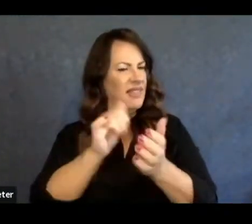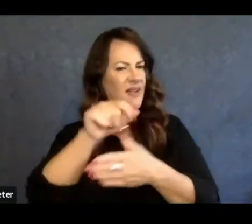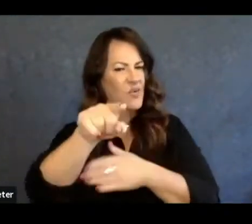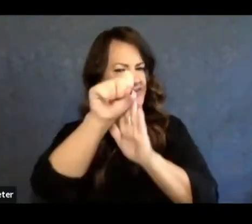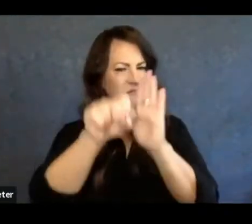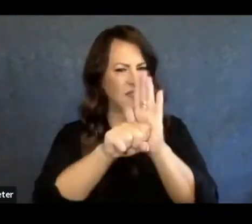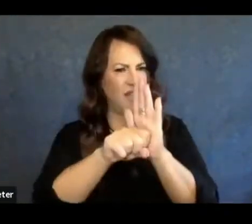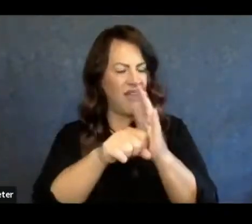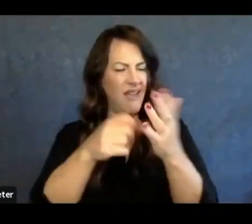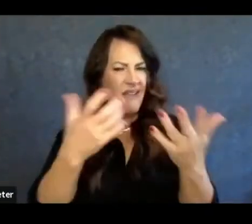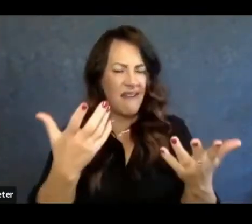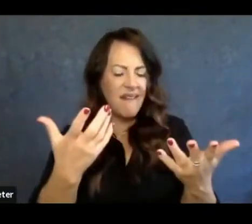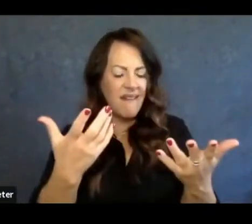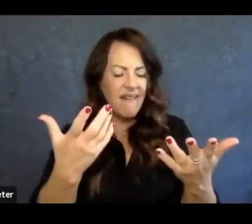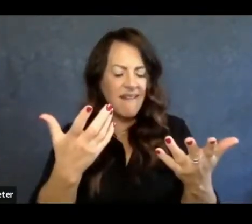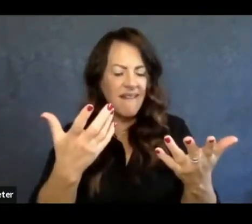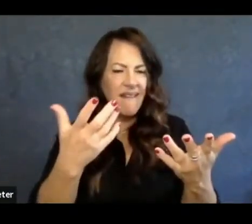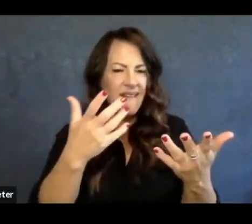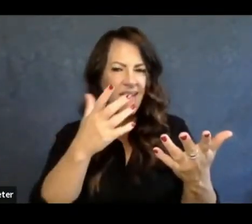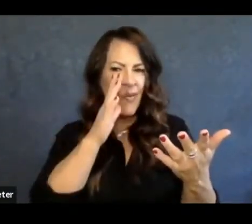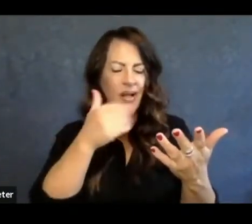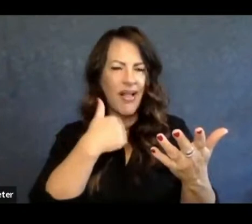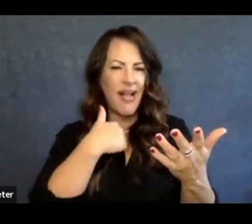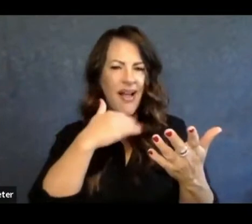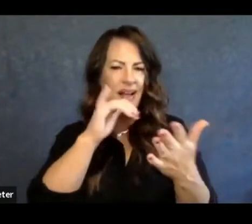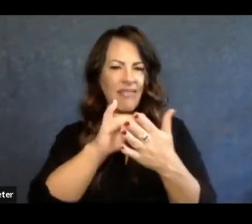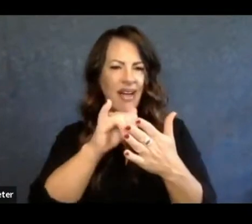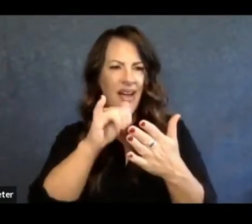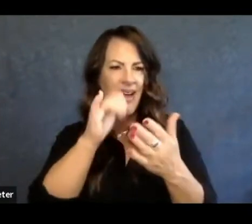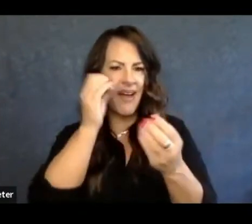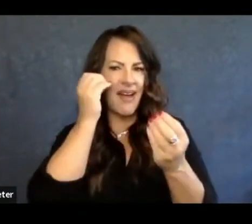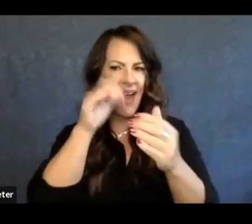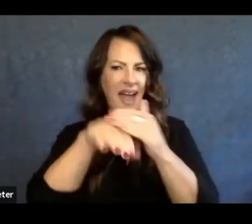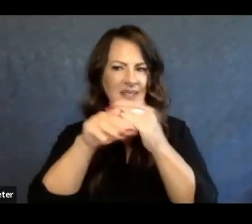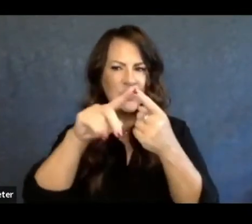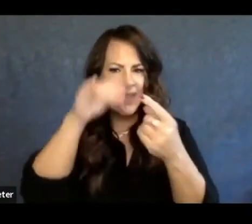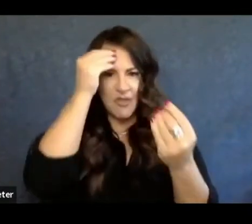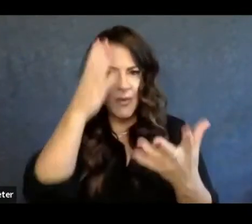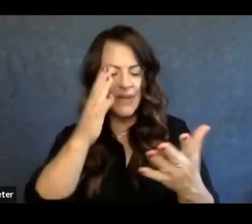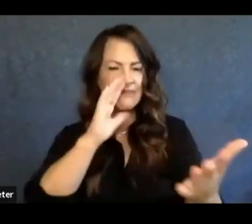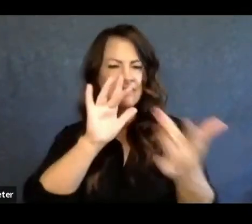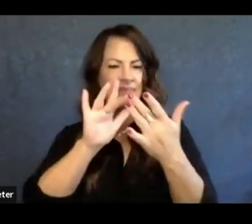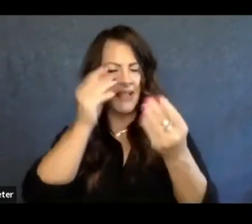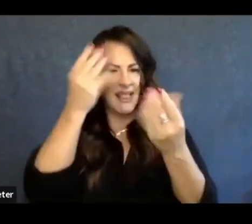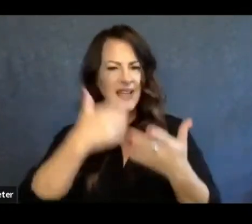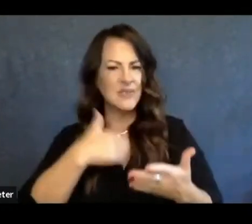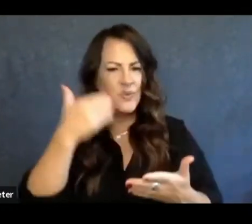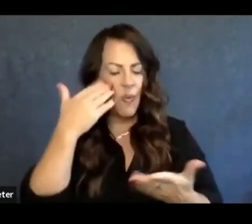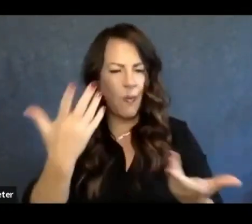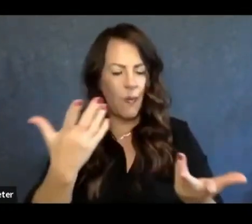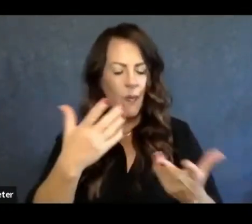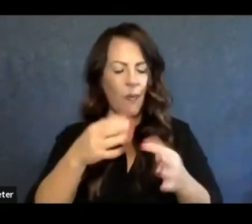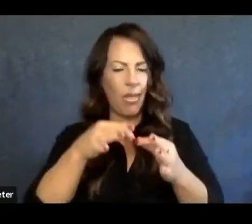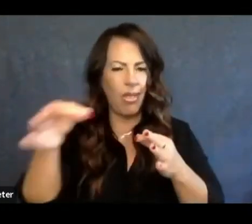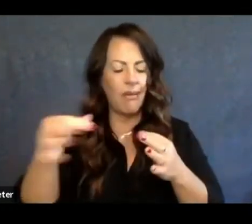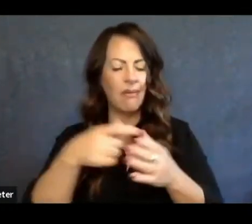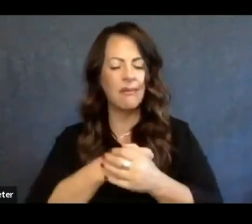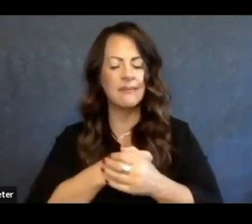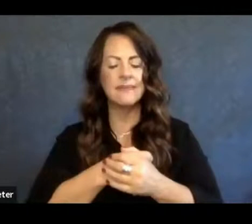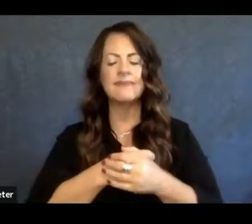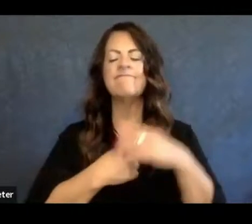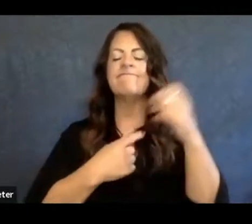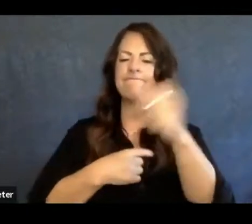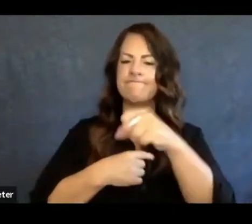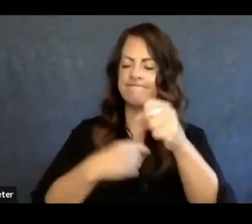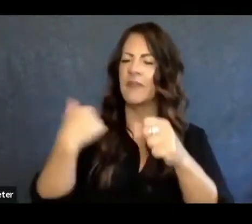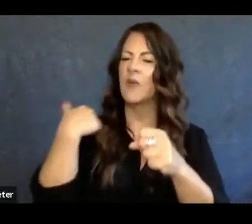that time? Yeah, I mean, all very excellent questions. We are currently working to understand